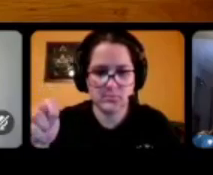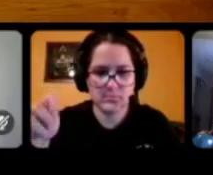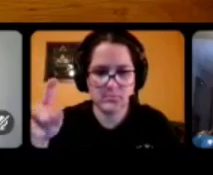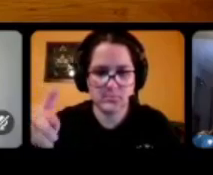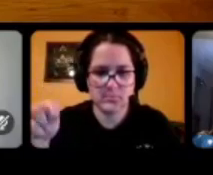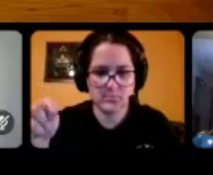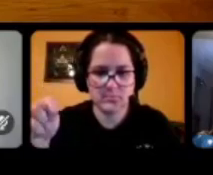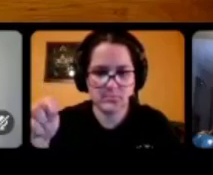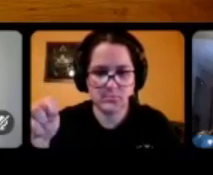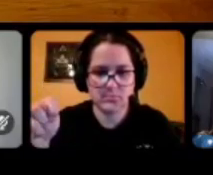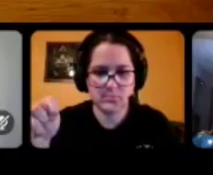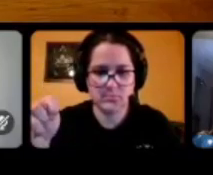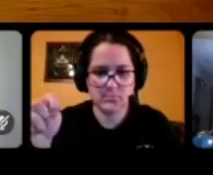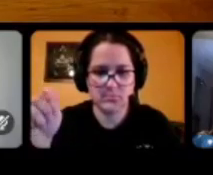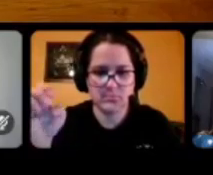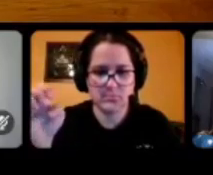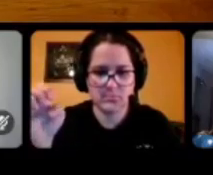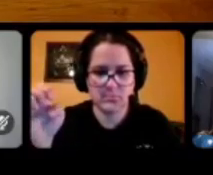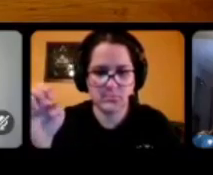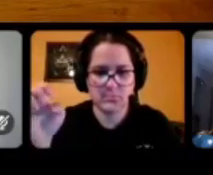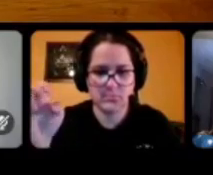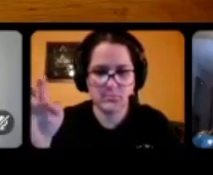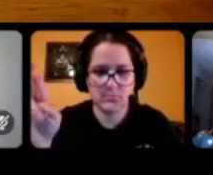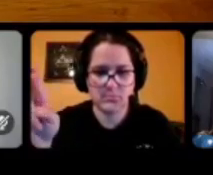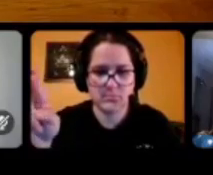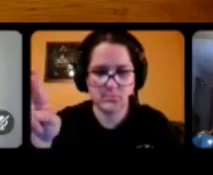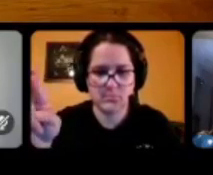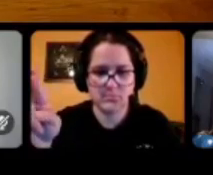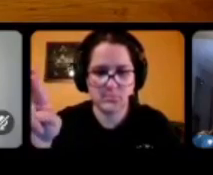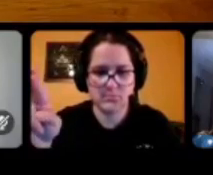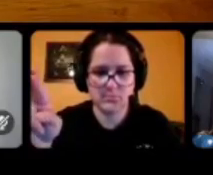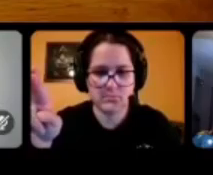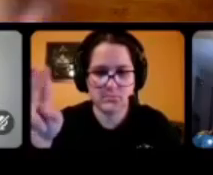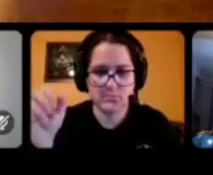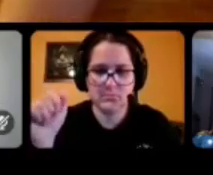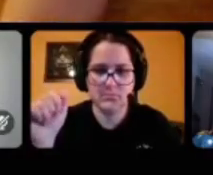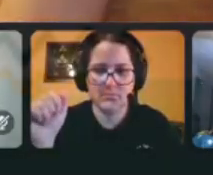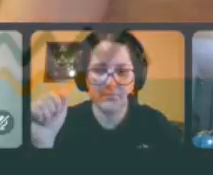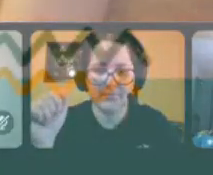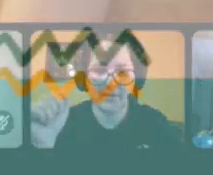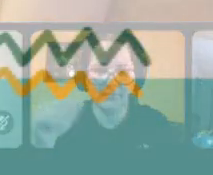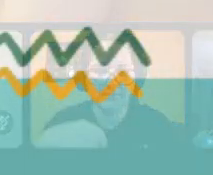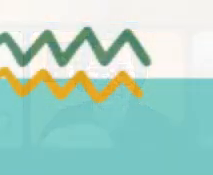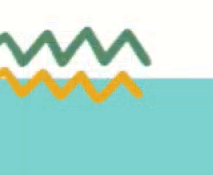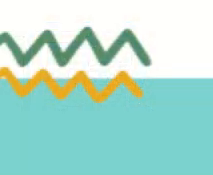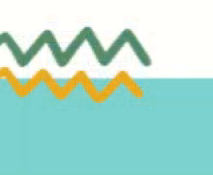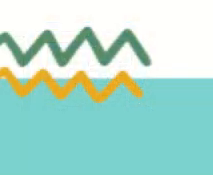T E R. Good, yeah.